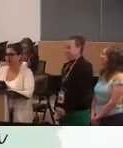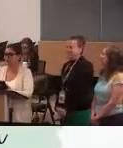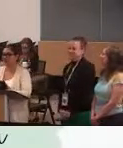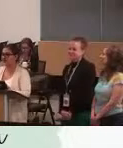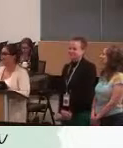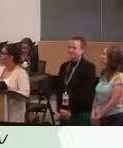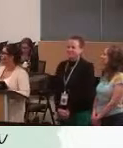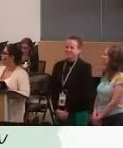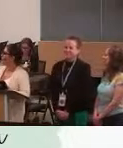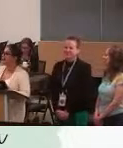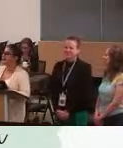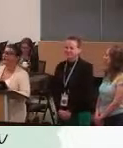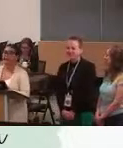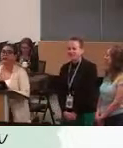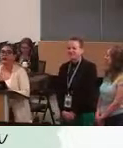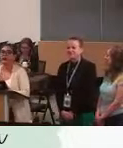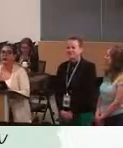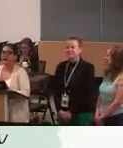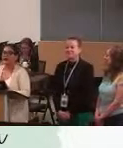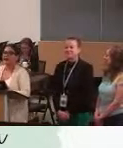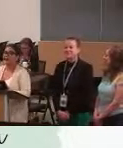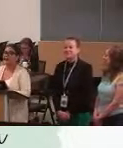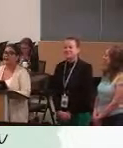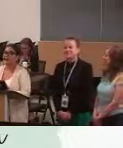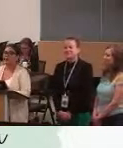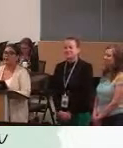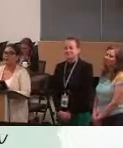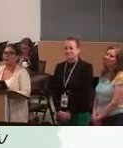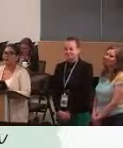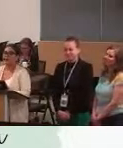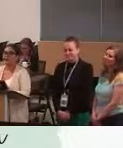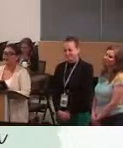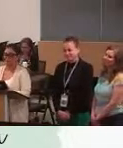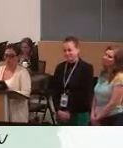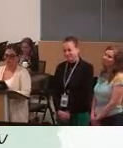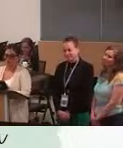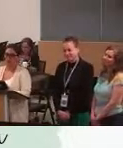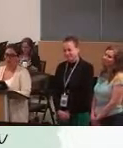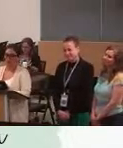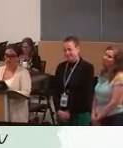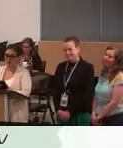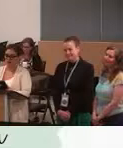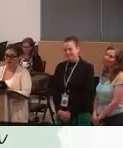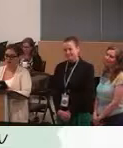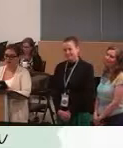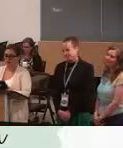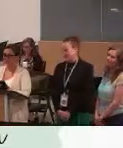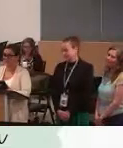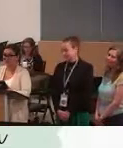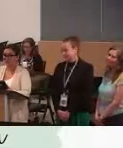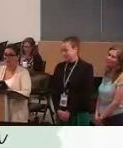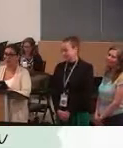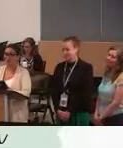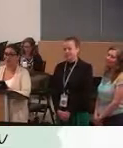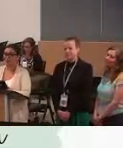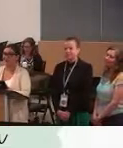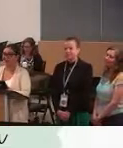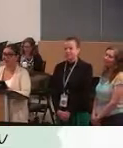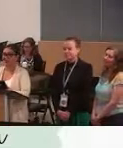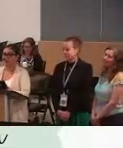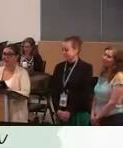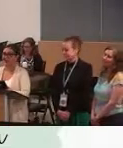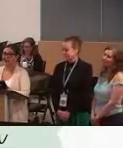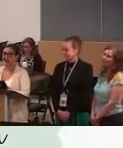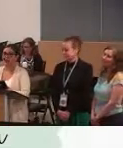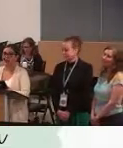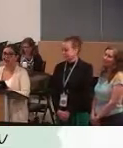So I guess we got to start baking, guys. And they want to know that they are cared for. And this is what our seniors had